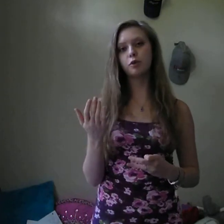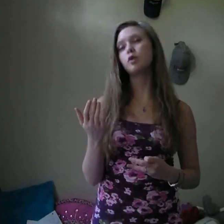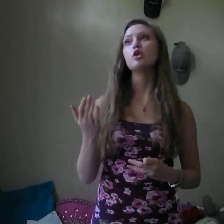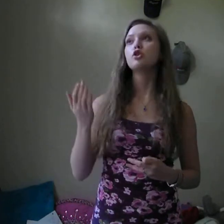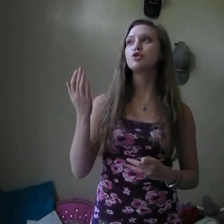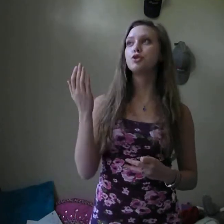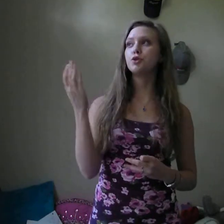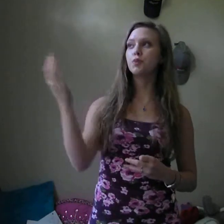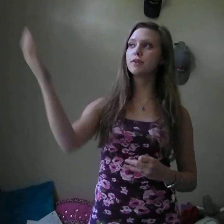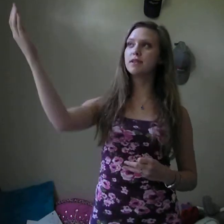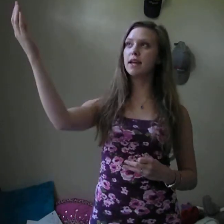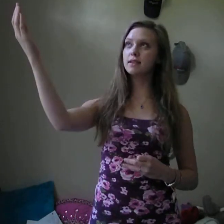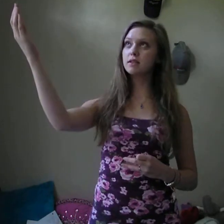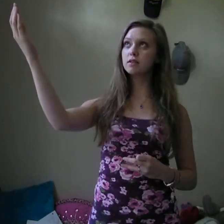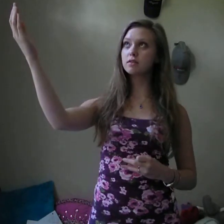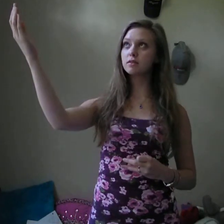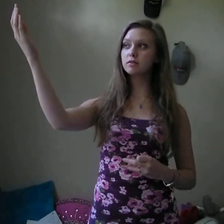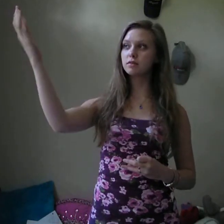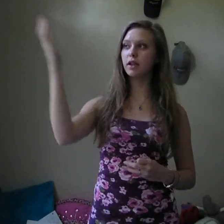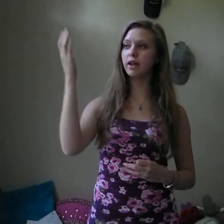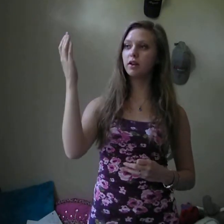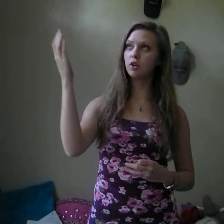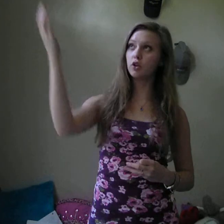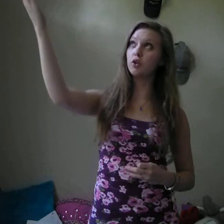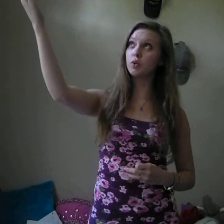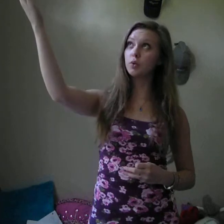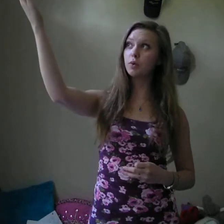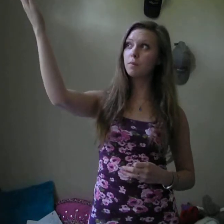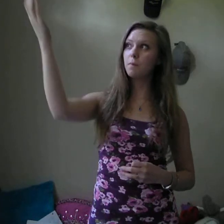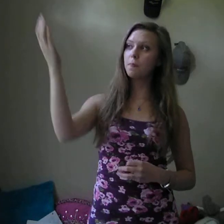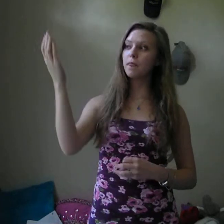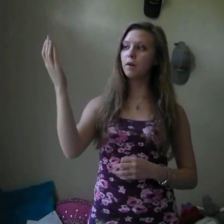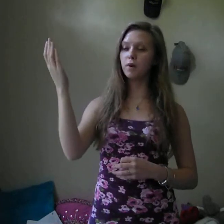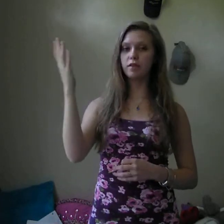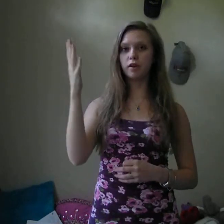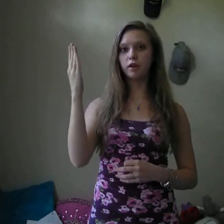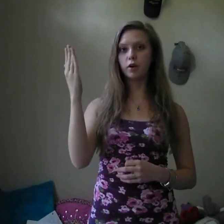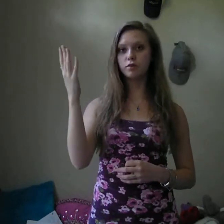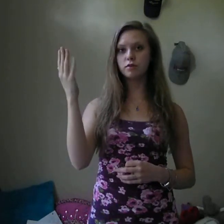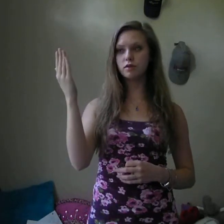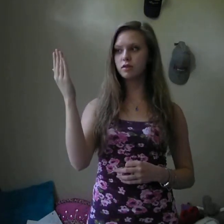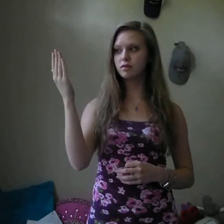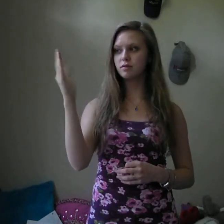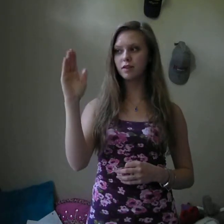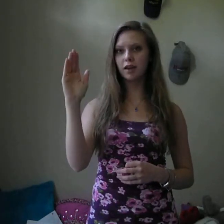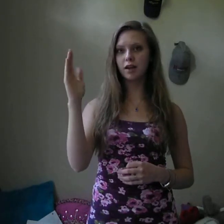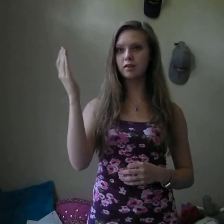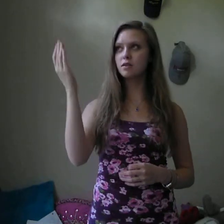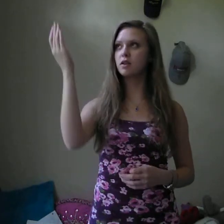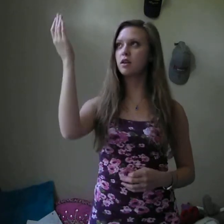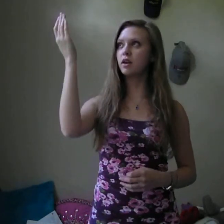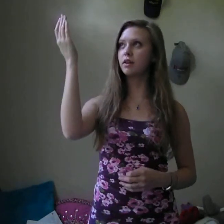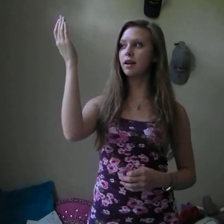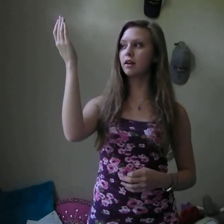comfortable to present like you with a closed hand and kind